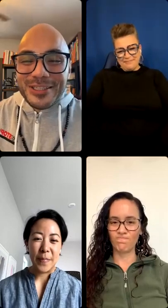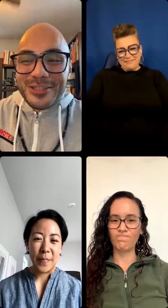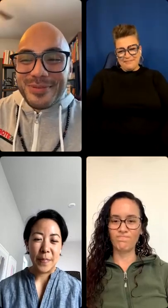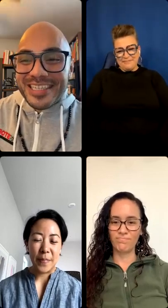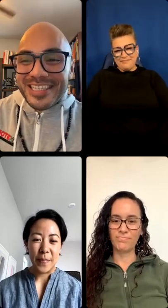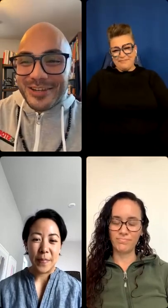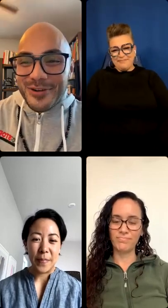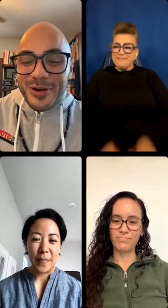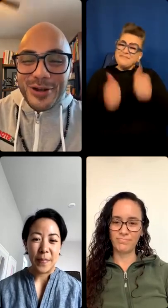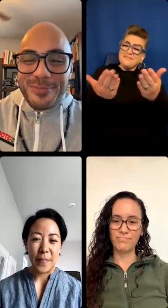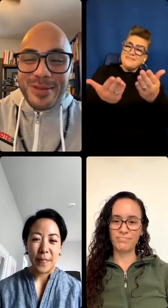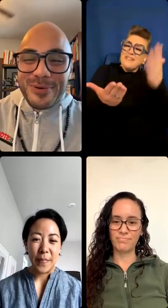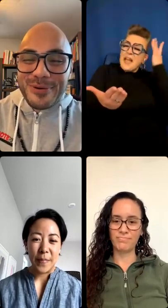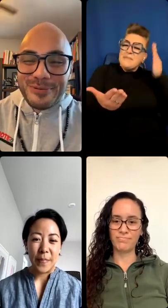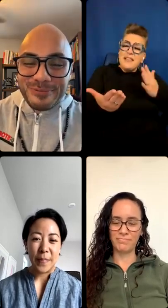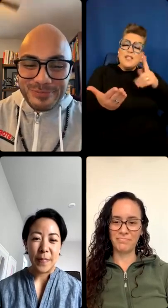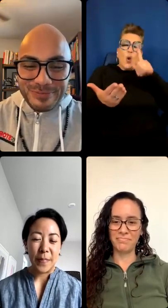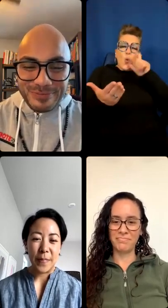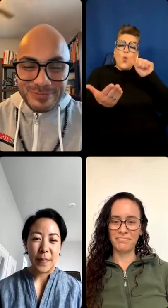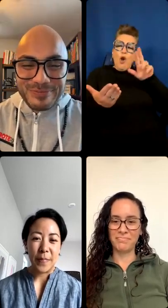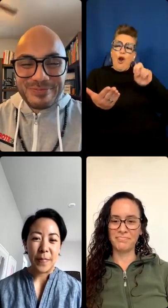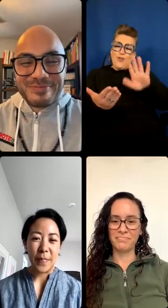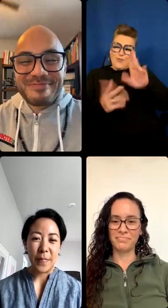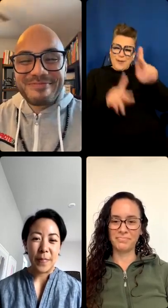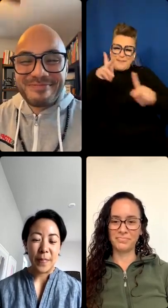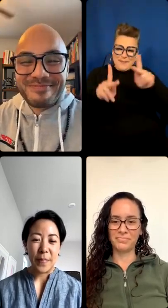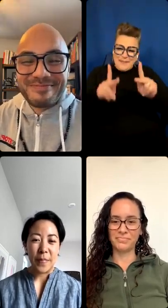How about you, Melissa? Who are your people?